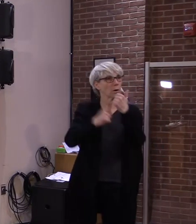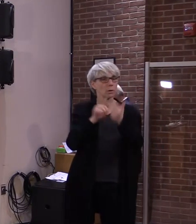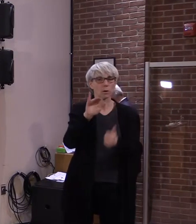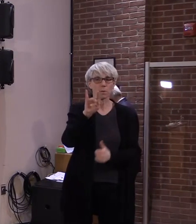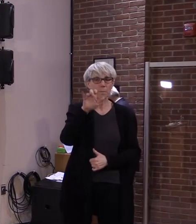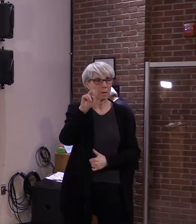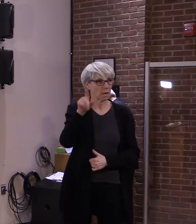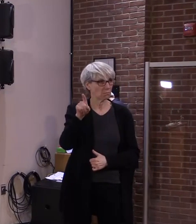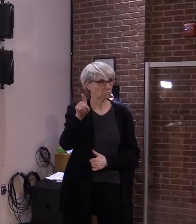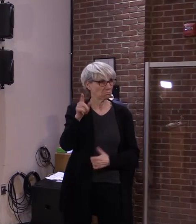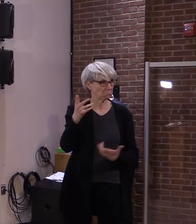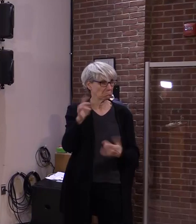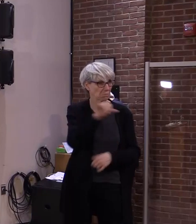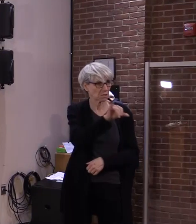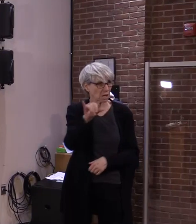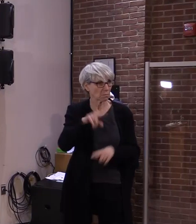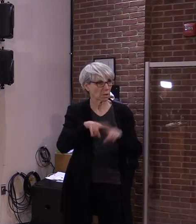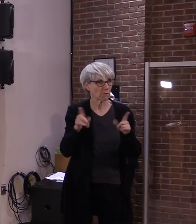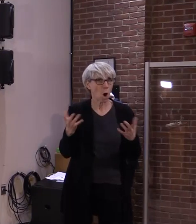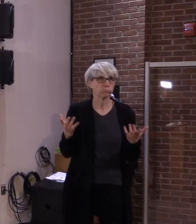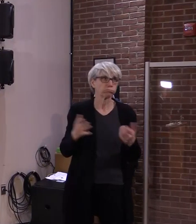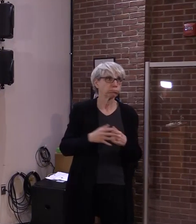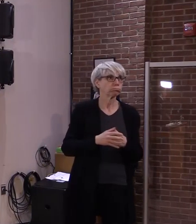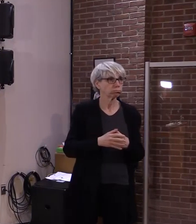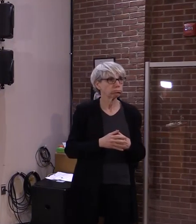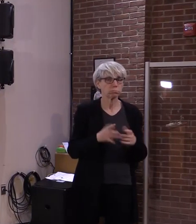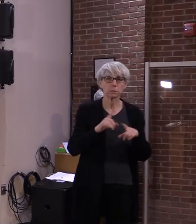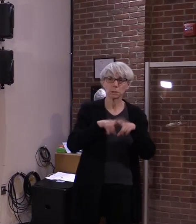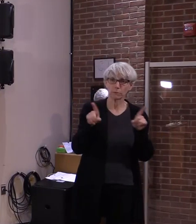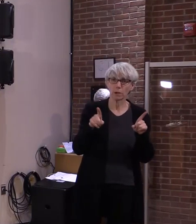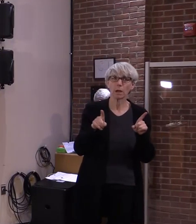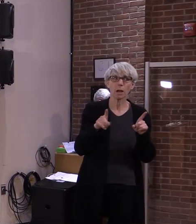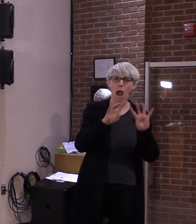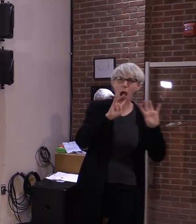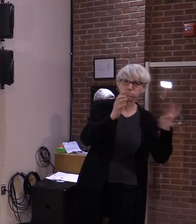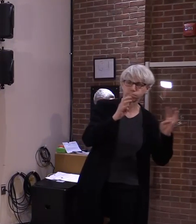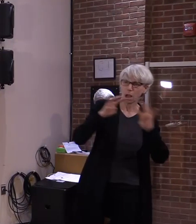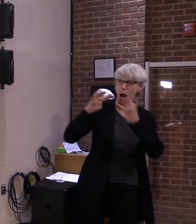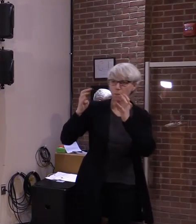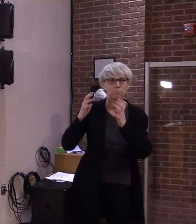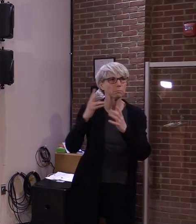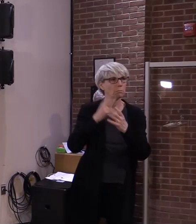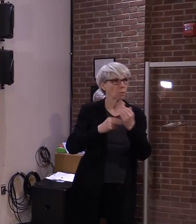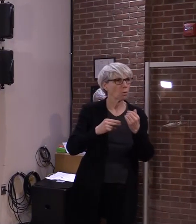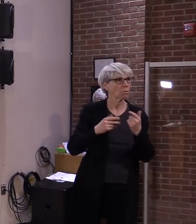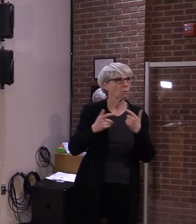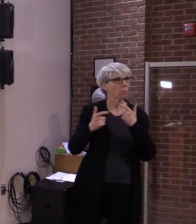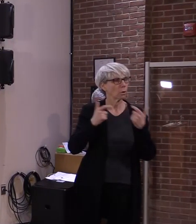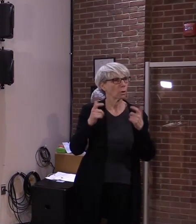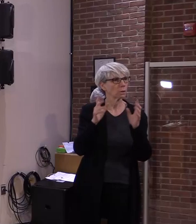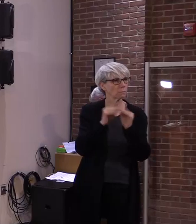were both widely attended. They were governors from both sides of the aisle on the